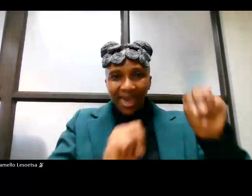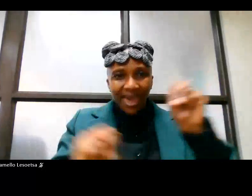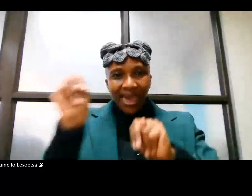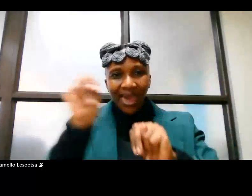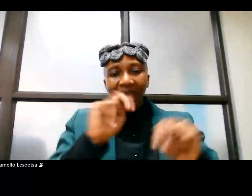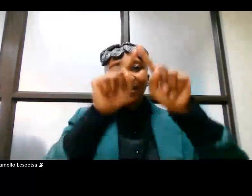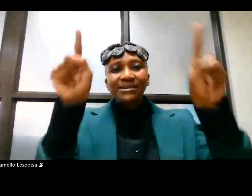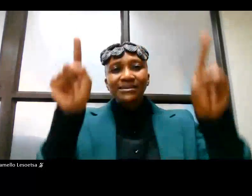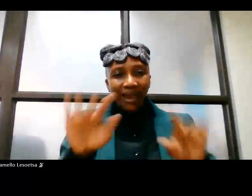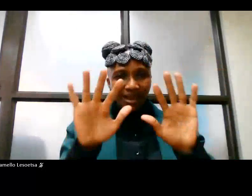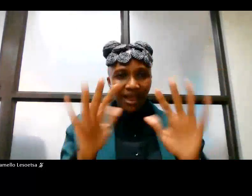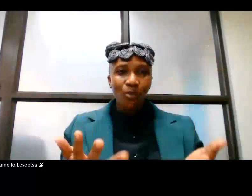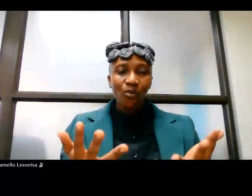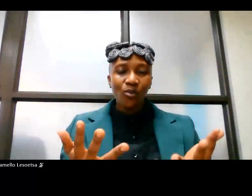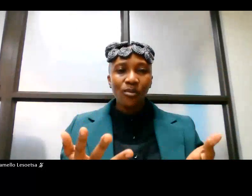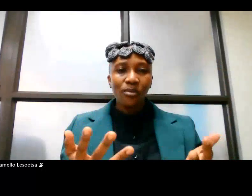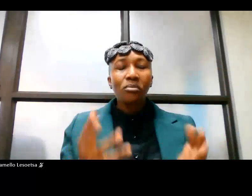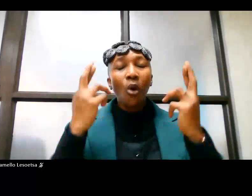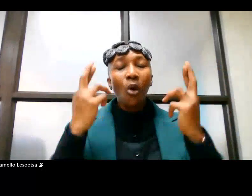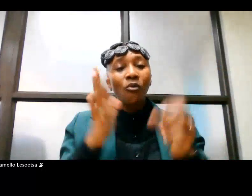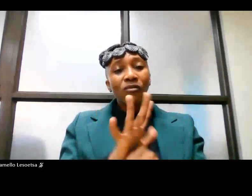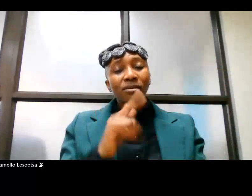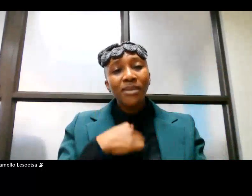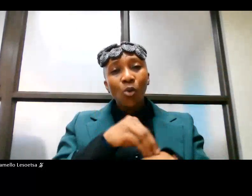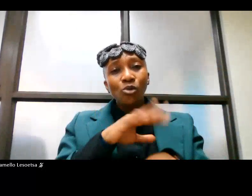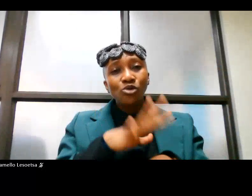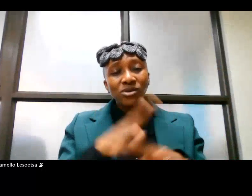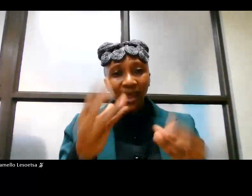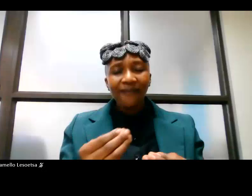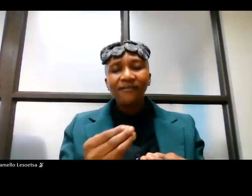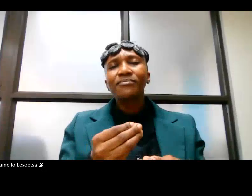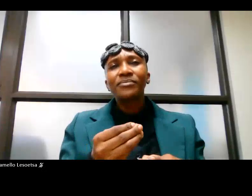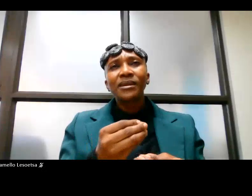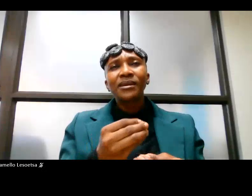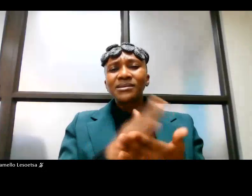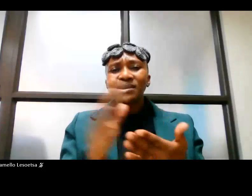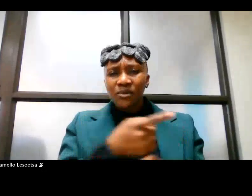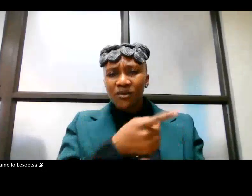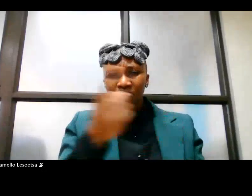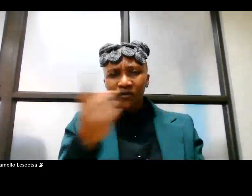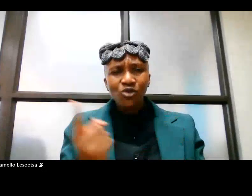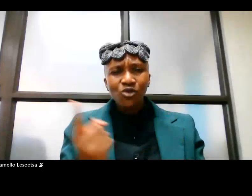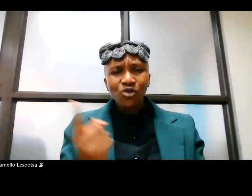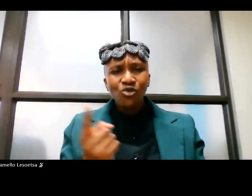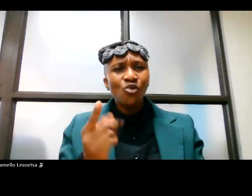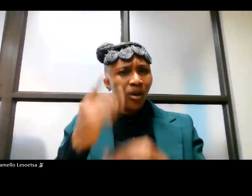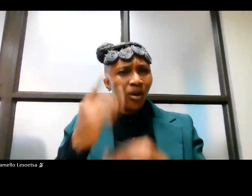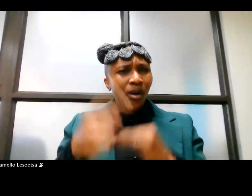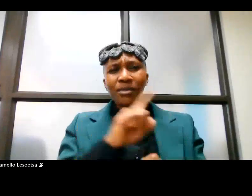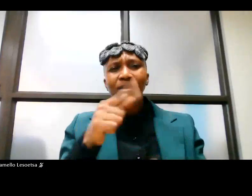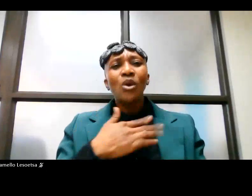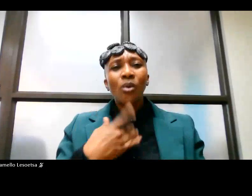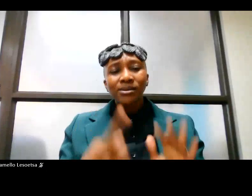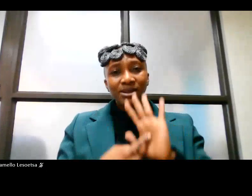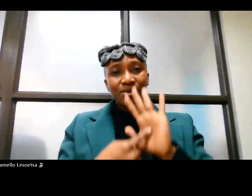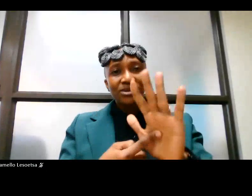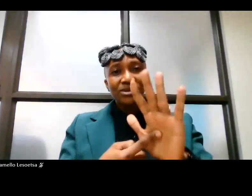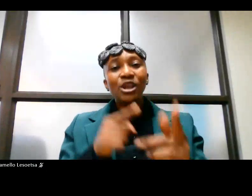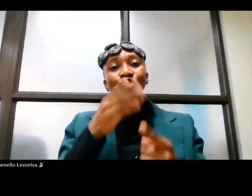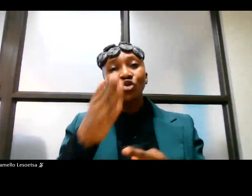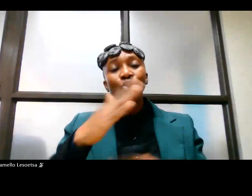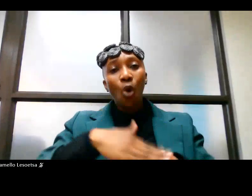opportunity to some of you might know about it, but hopefully I'll get an opportunity to demonstrate that, to you in online in class for